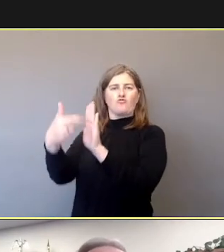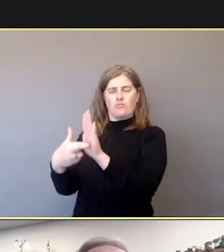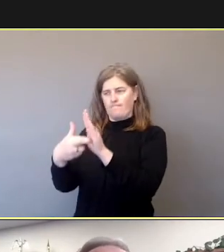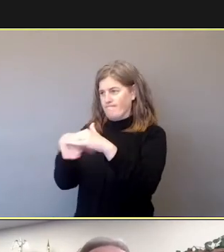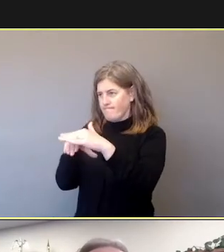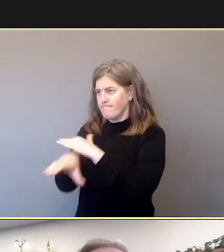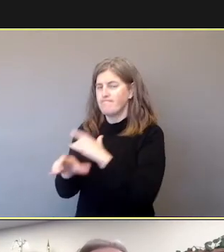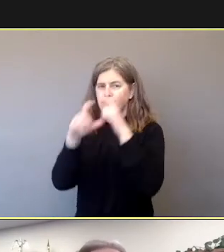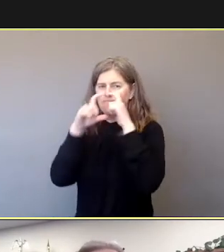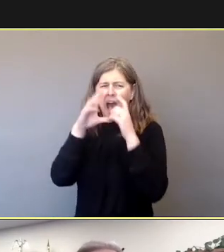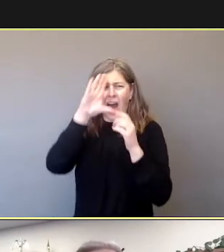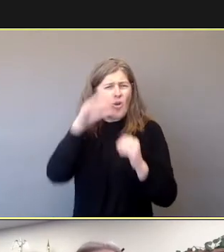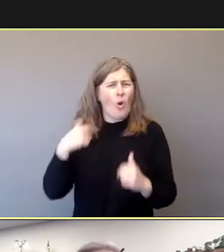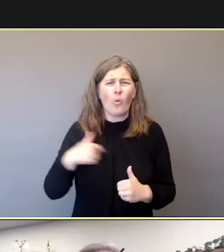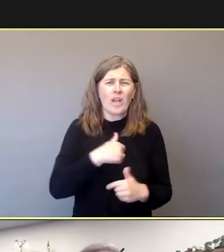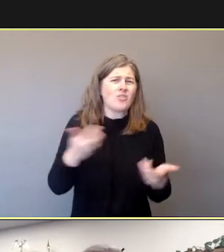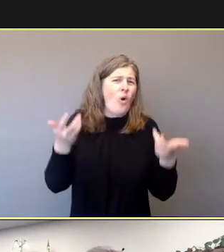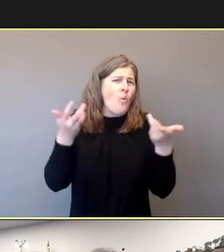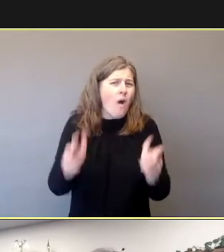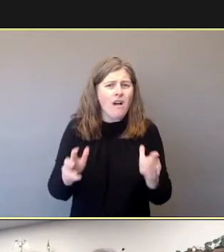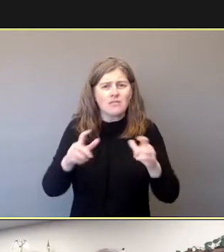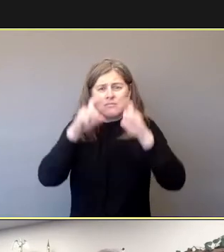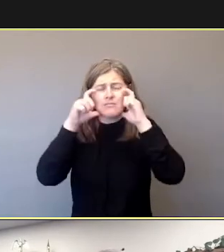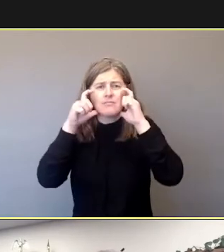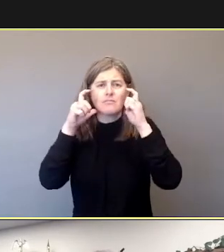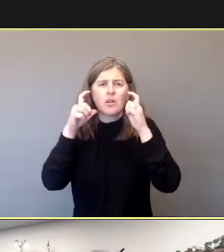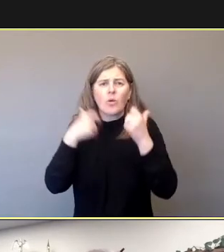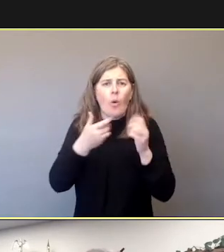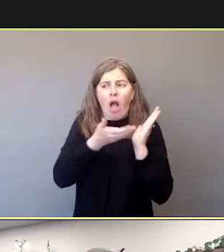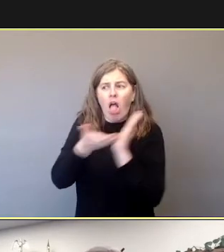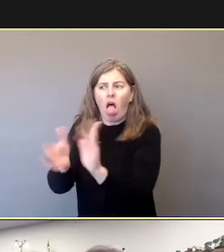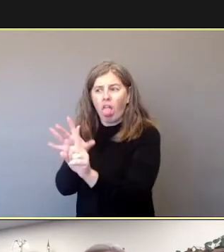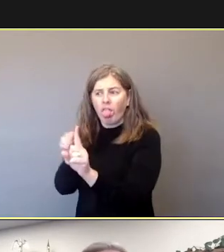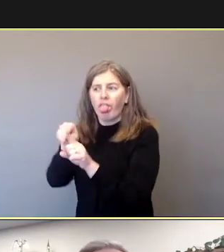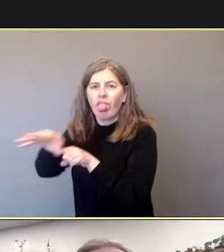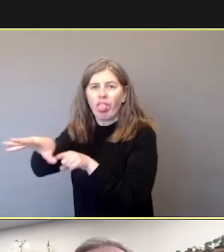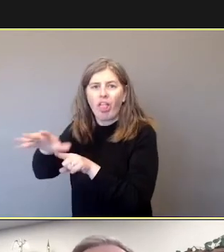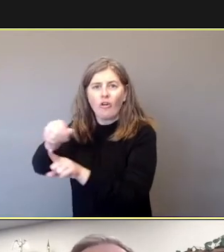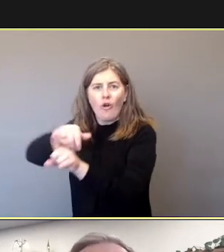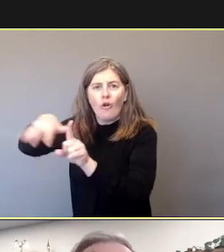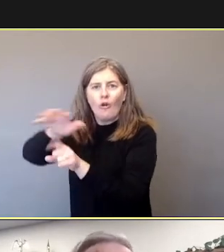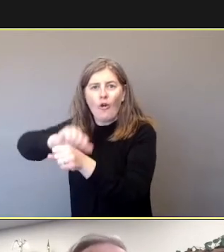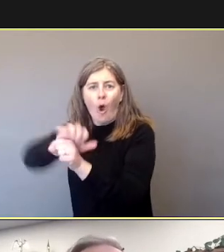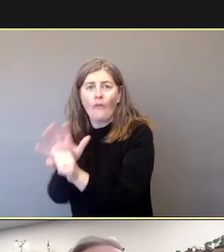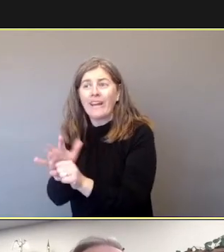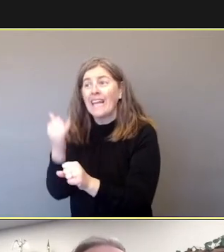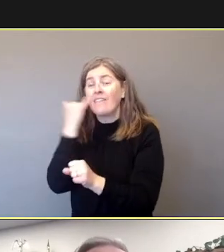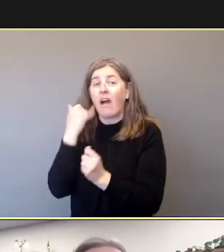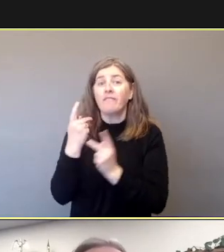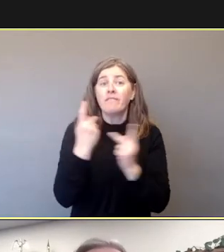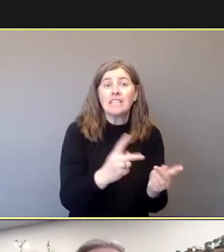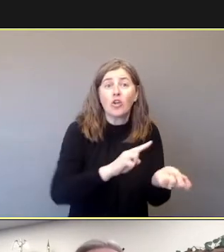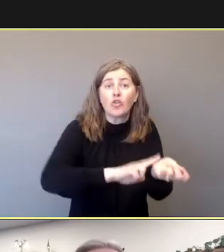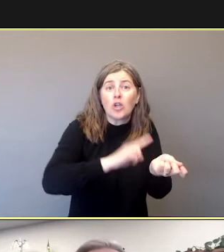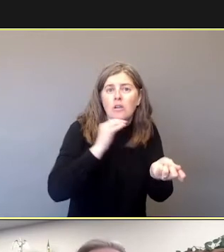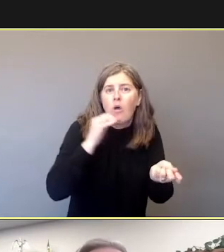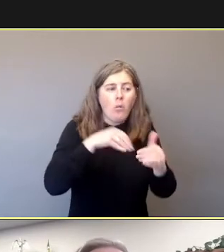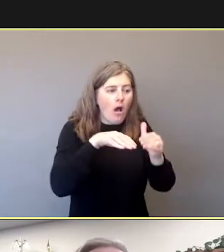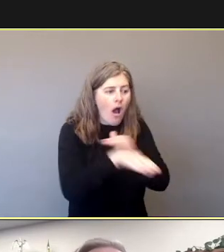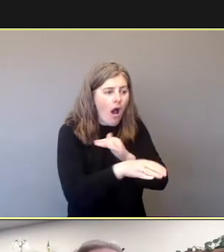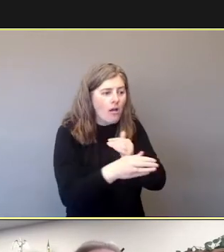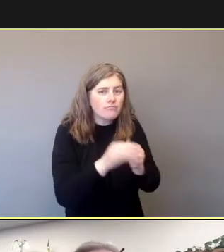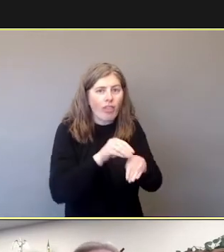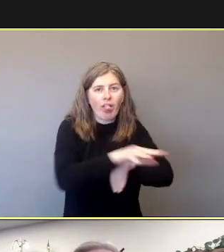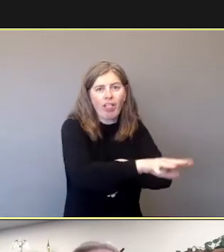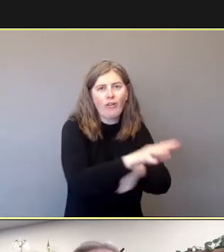Nobody wants to bring in COVID in a visitation situation. And this is what we're doing to make